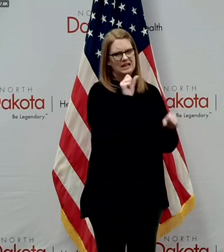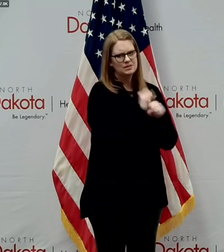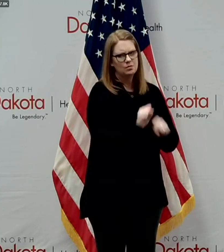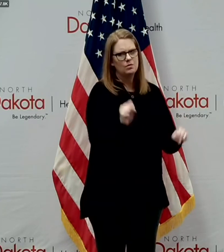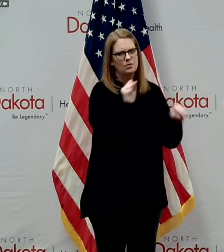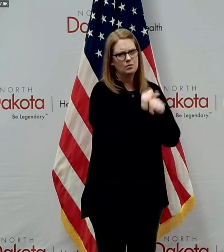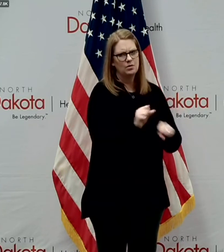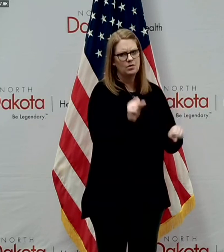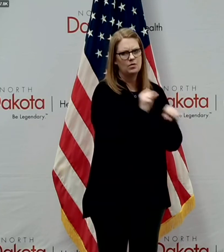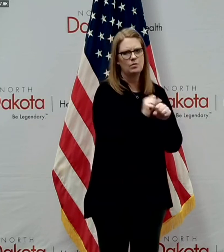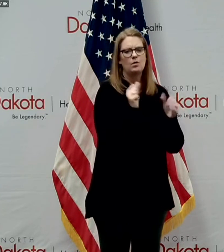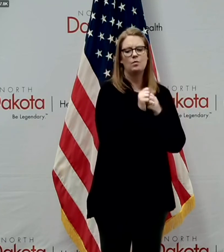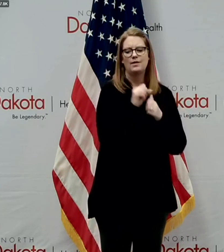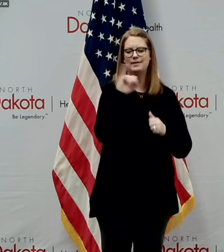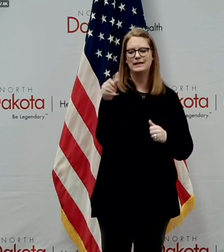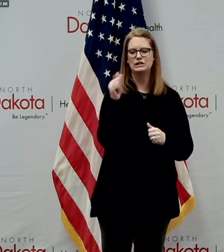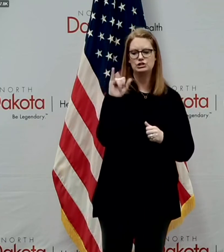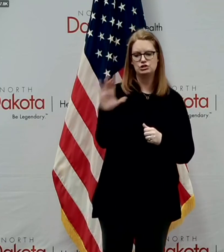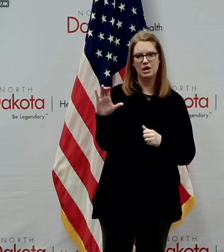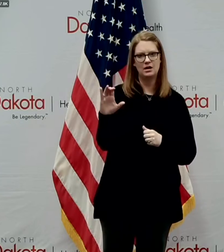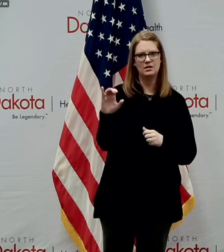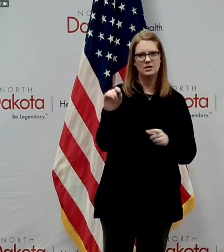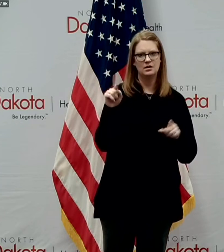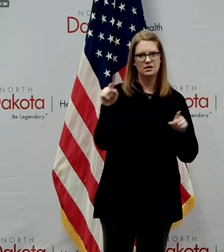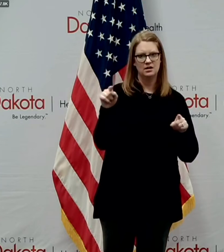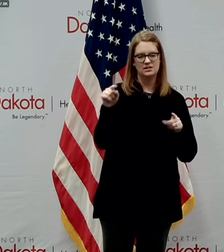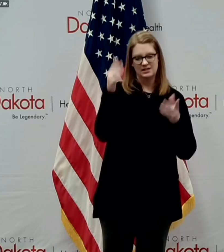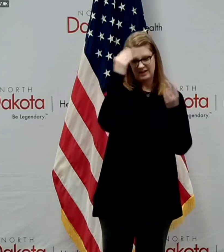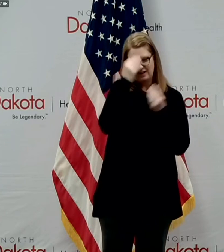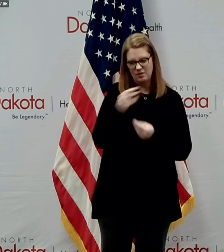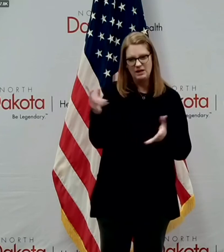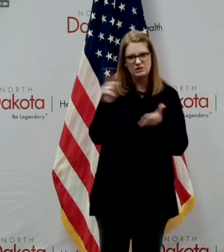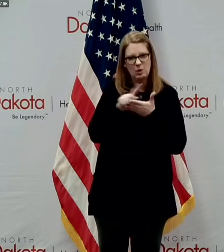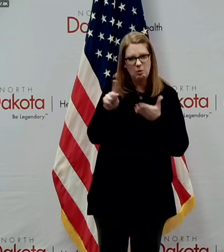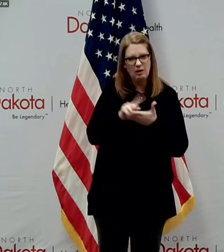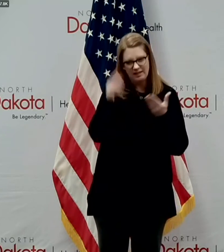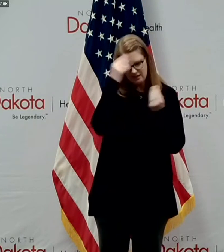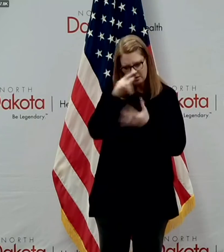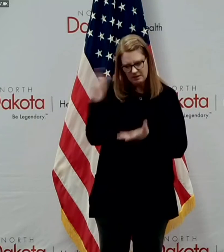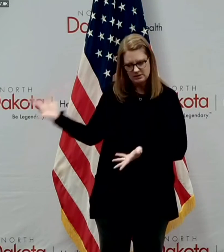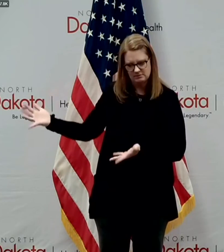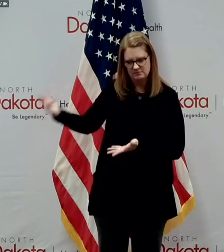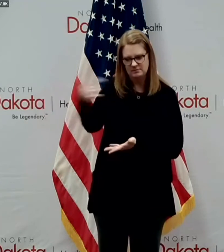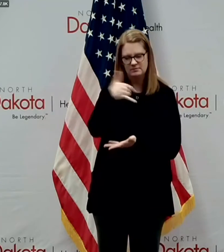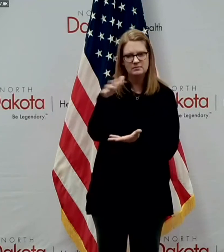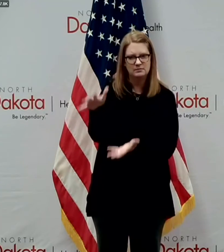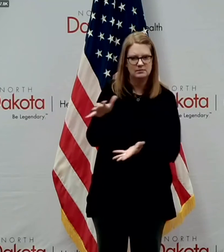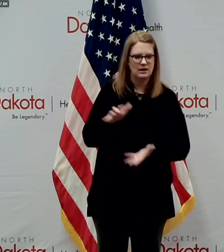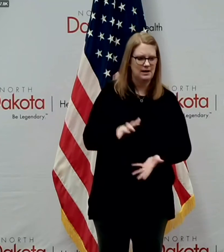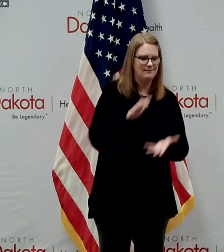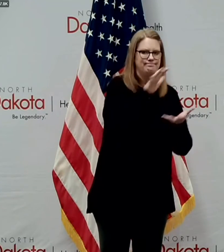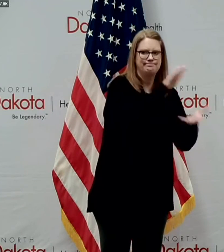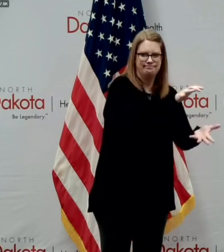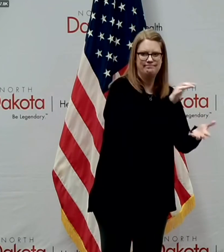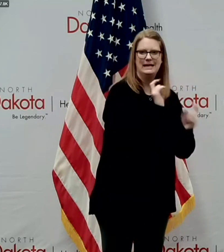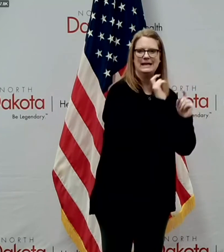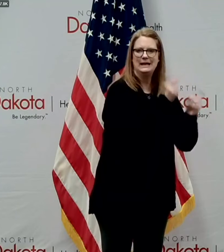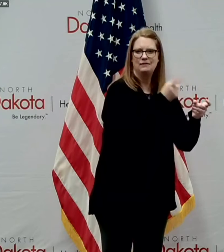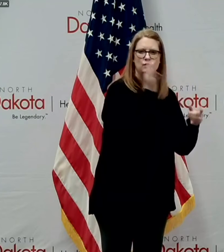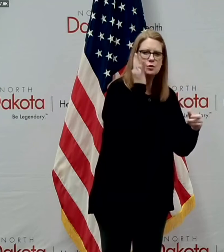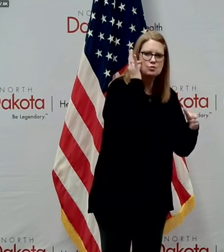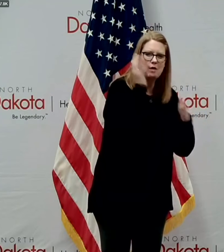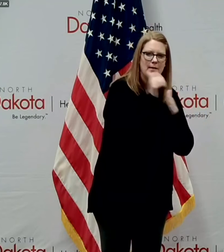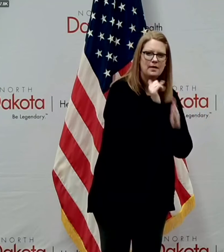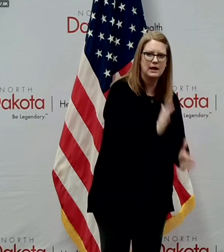JIC office in compiling the daily information, weekly information that goes out to each tribal leader every day. So again,